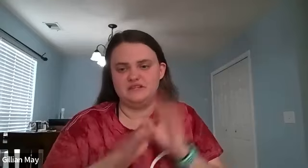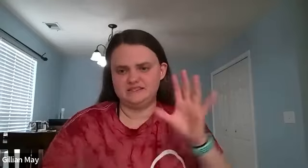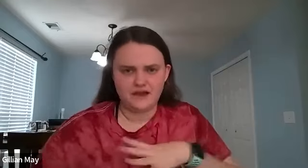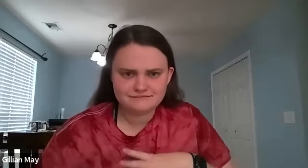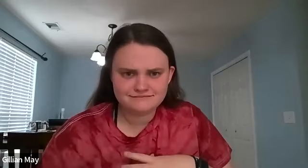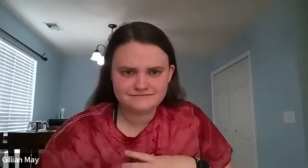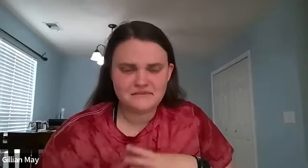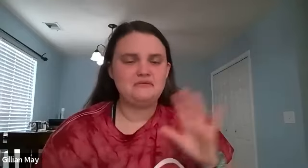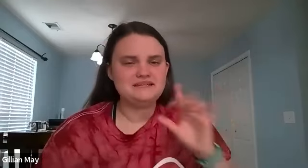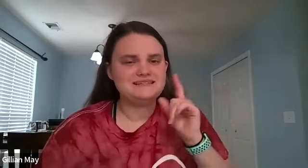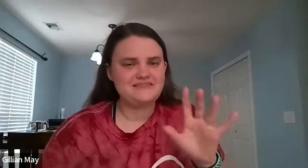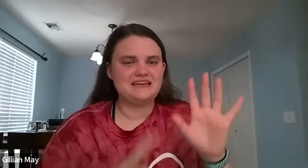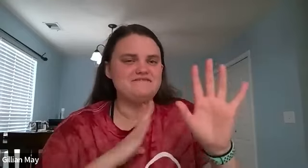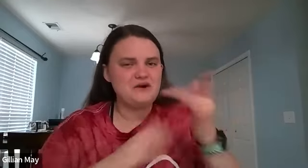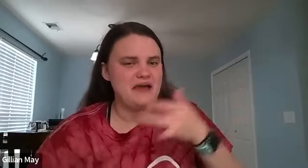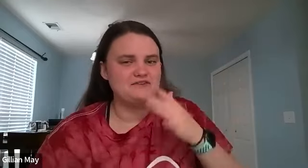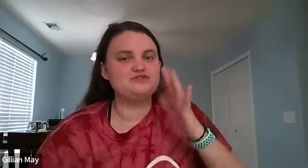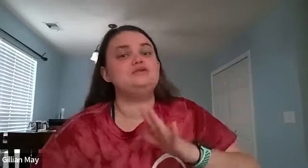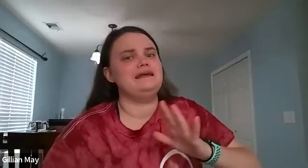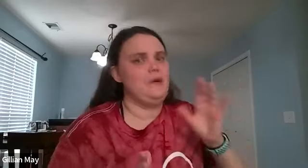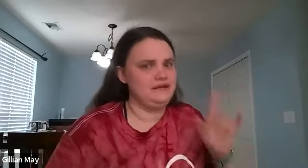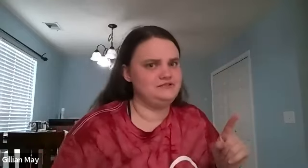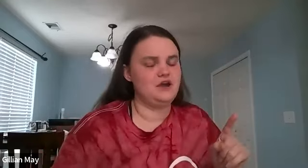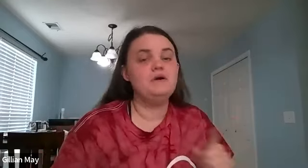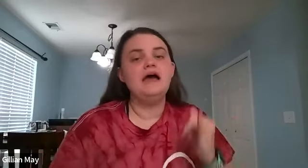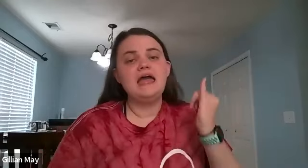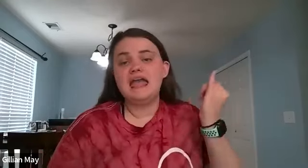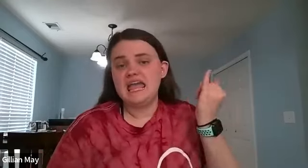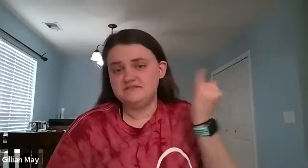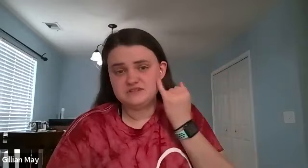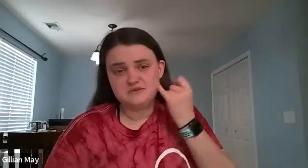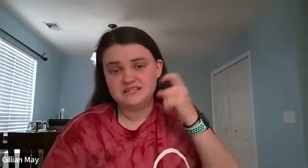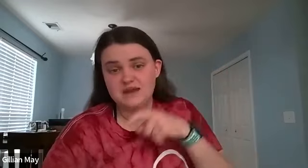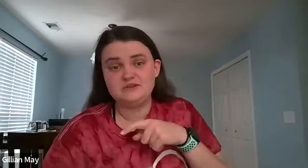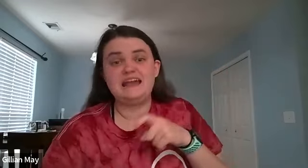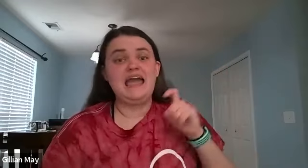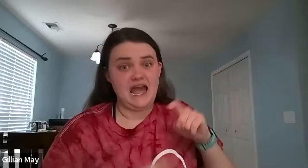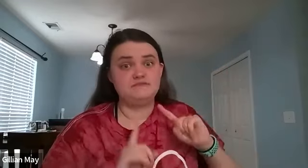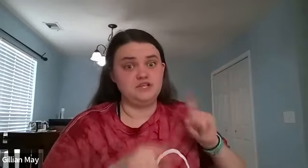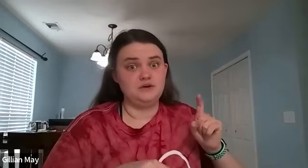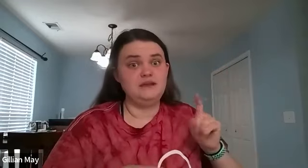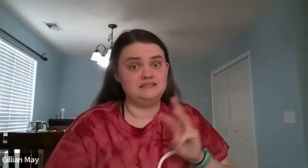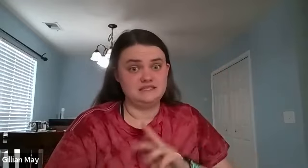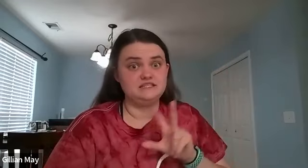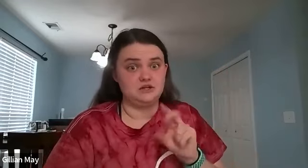That's fine. The reason I say this, I feel bad for those who are like, oh, I do need to go. If there's ever a time you're like, I have to go, it's